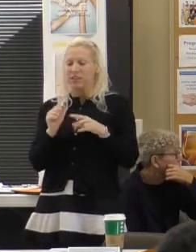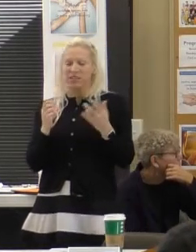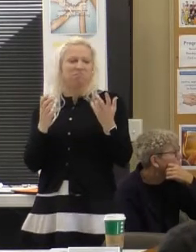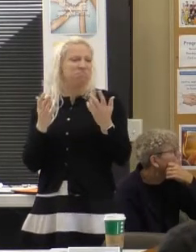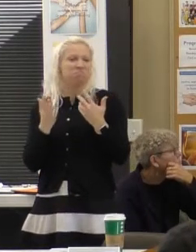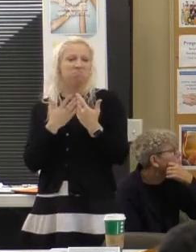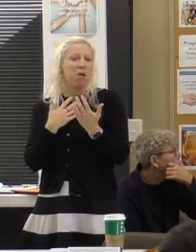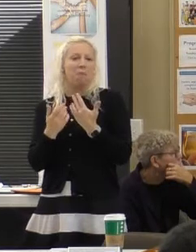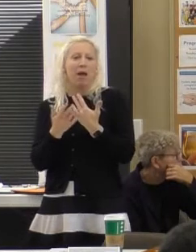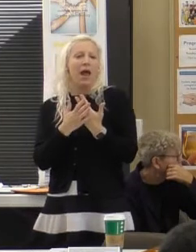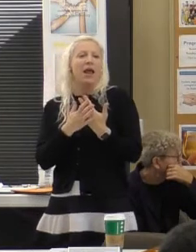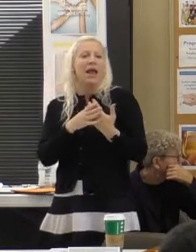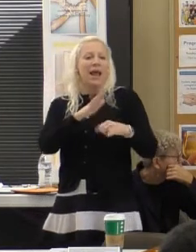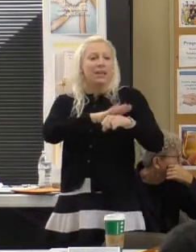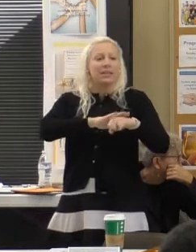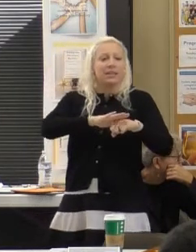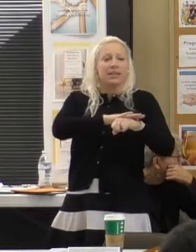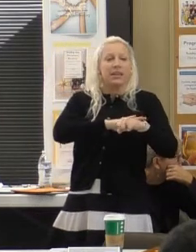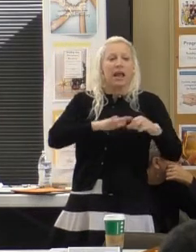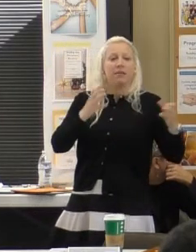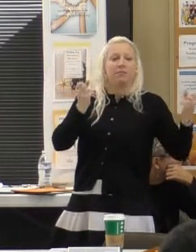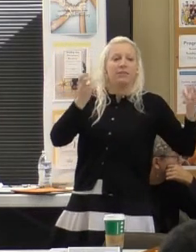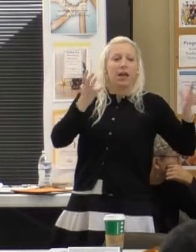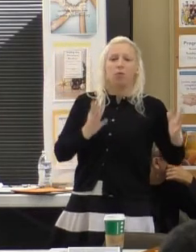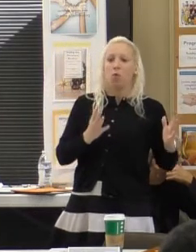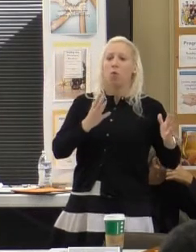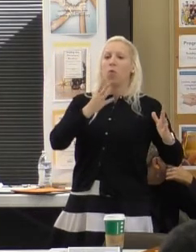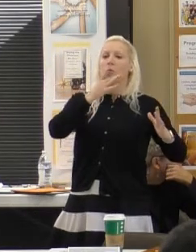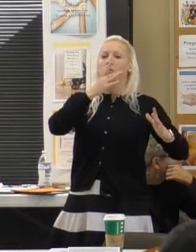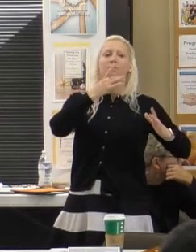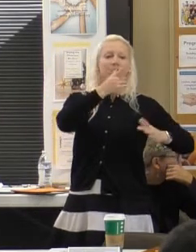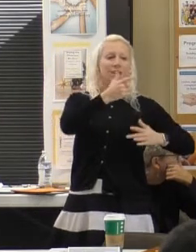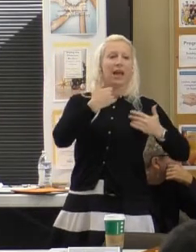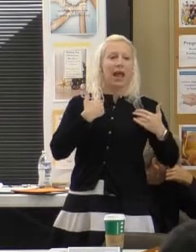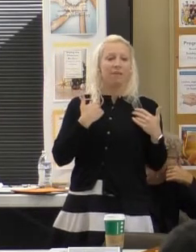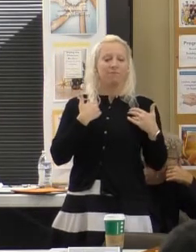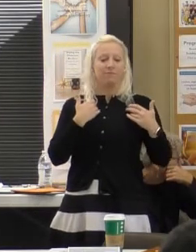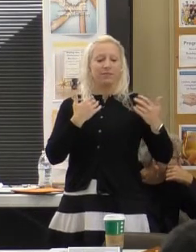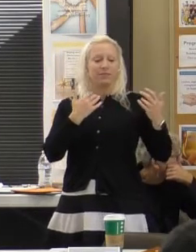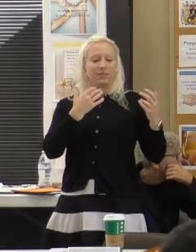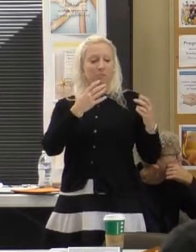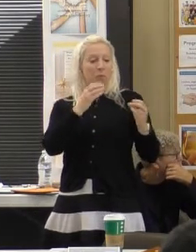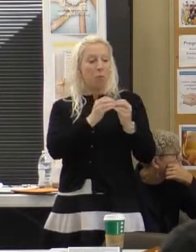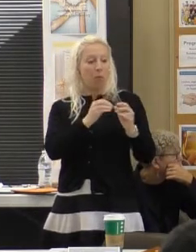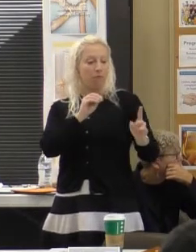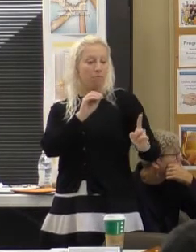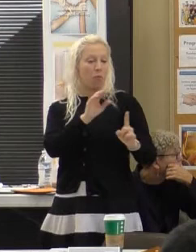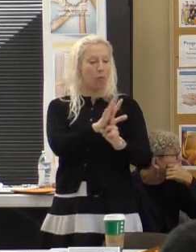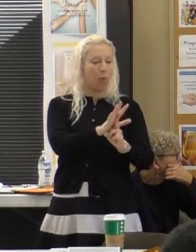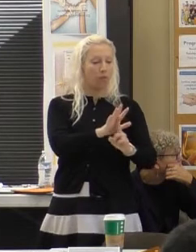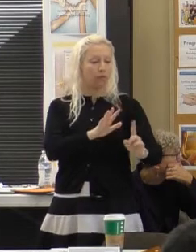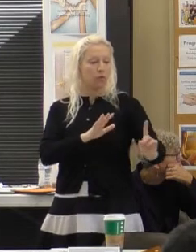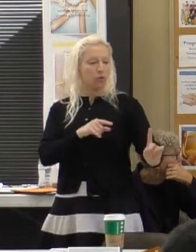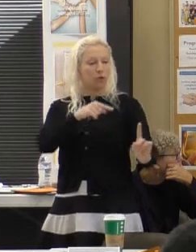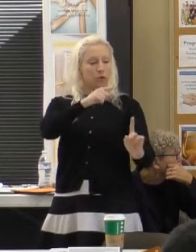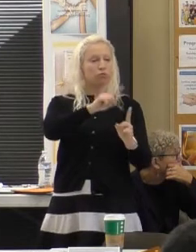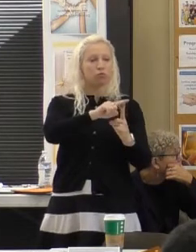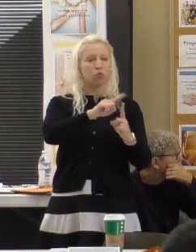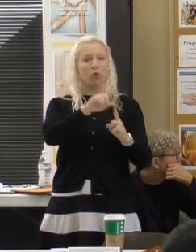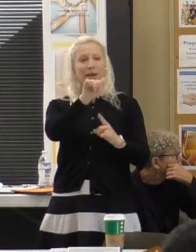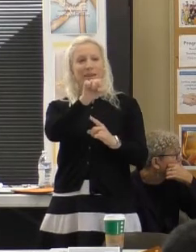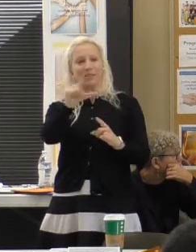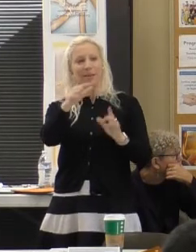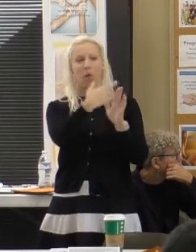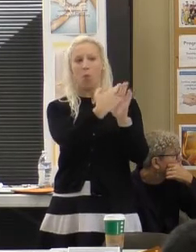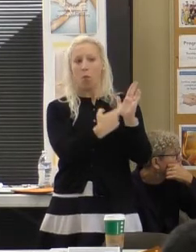acquire English or other languages. It might be from their education, it might be that they are a native signer.